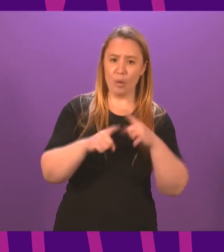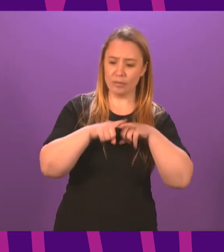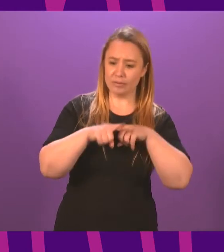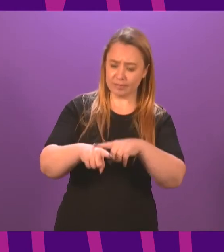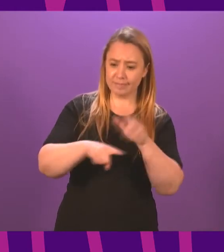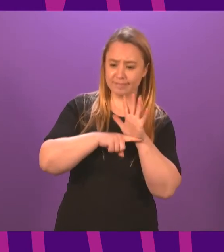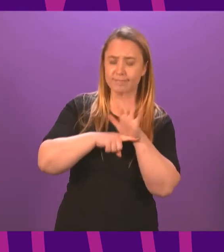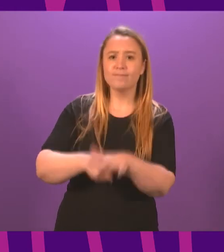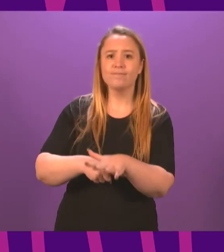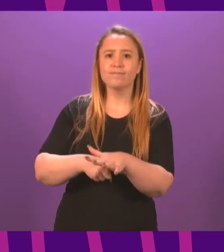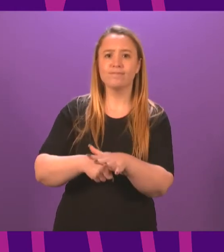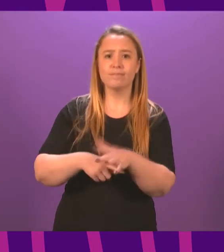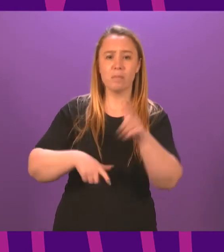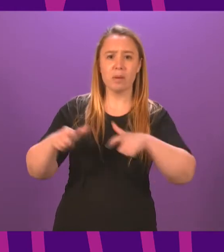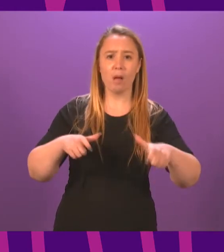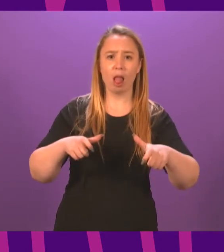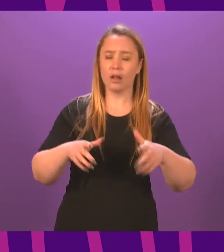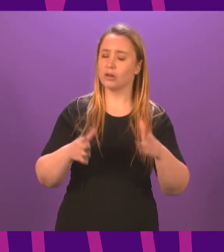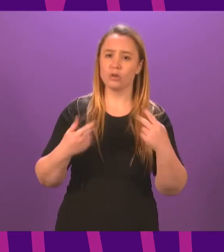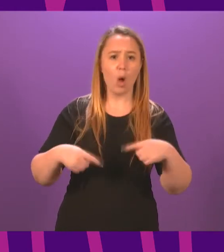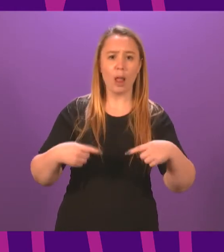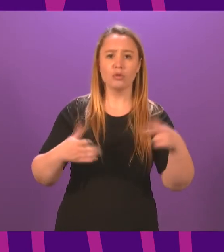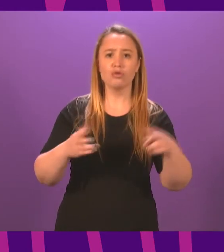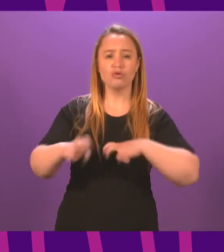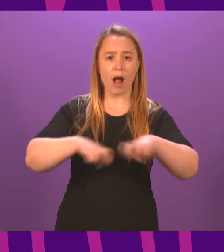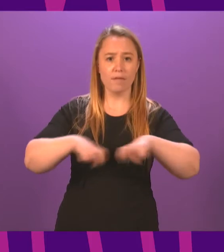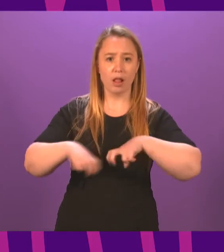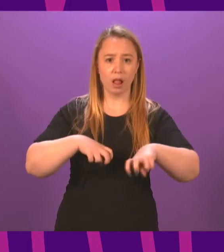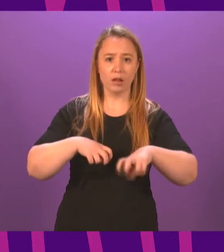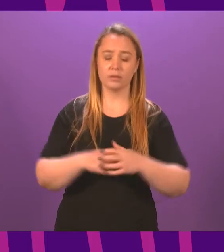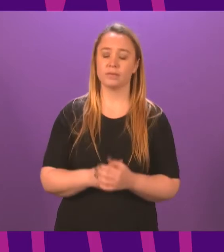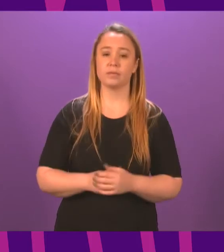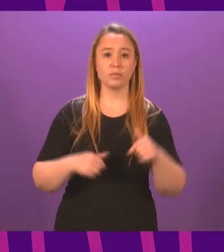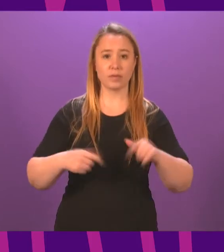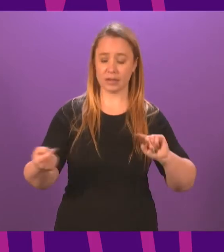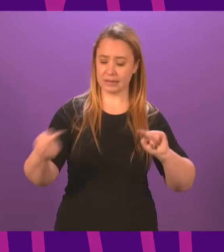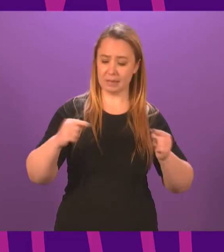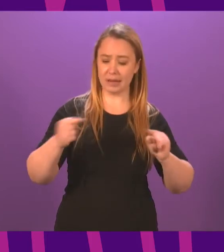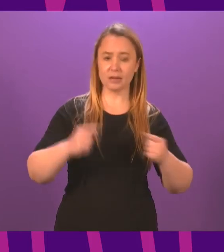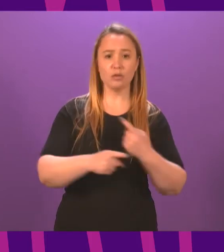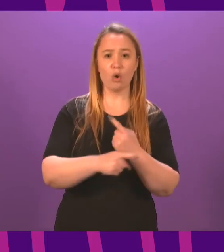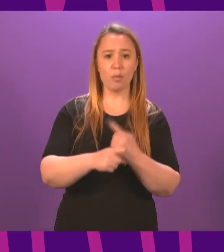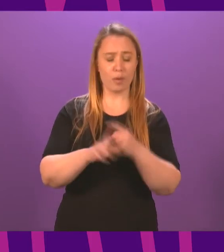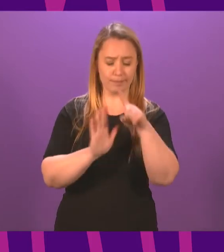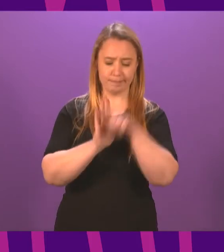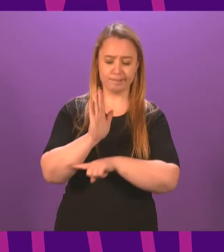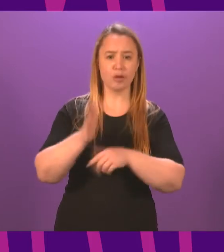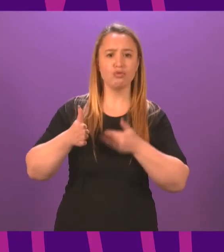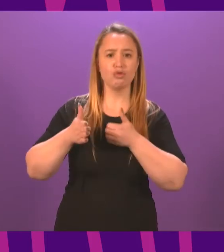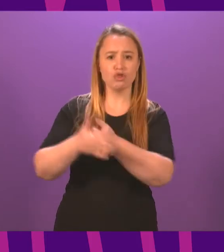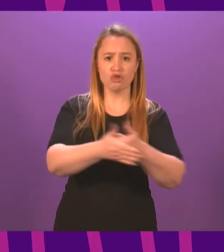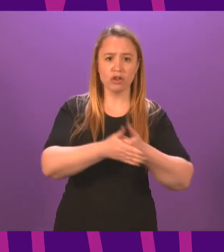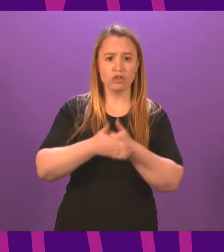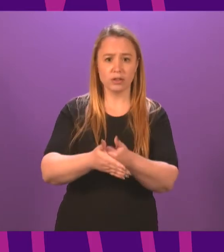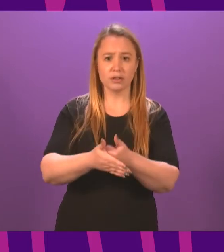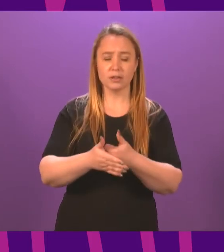and enforcement. Nevertheless, this is a debate about the wider measures and the general approach on restrictions, and we approach the debate in